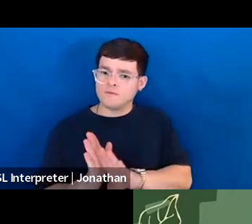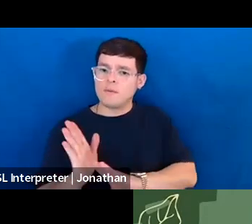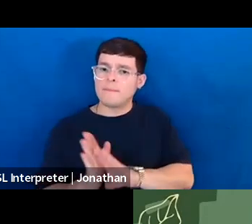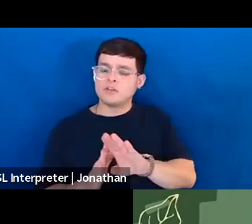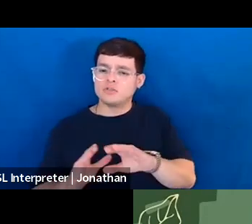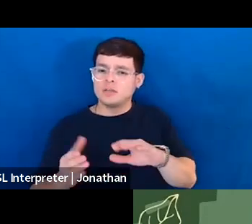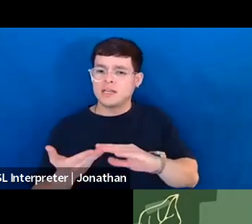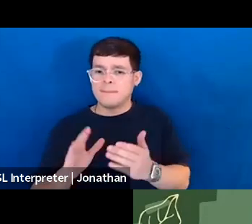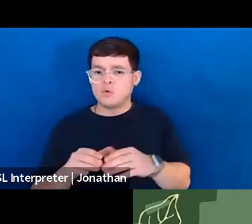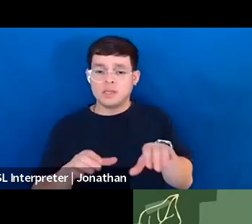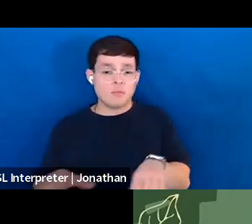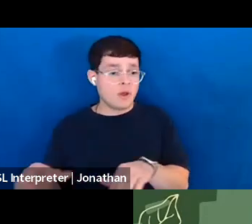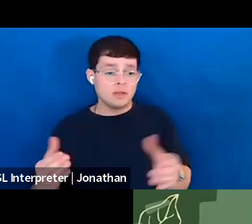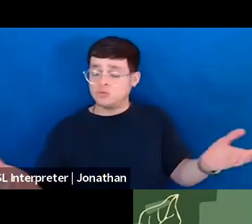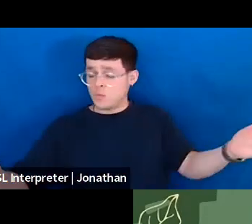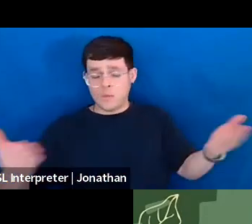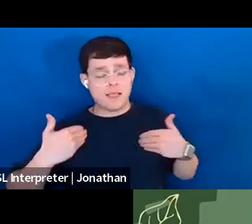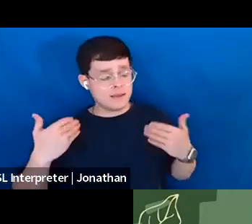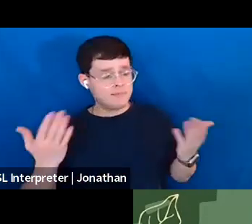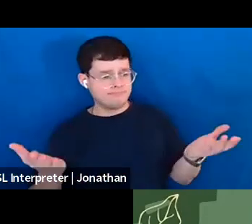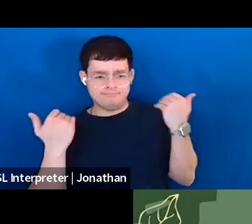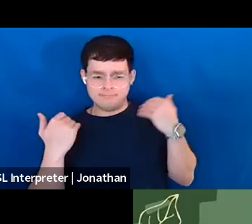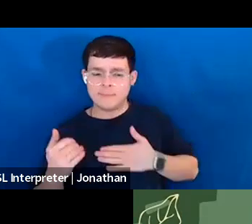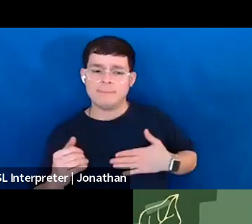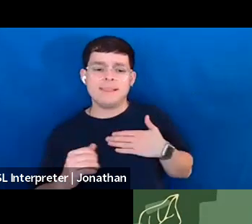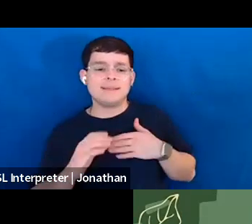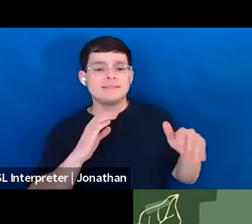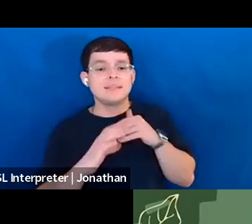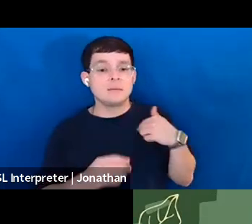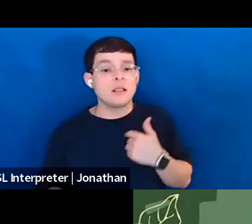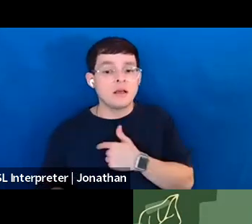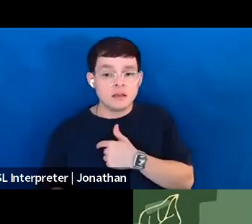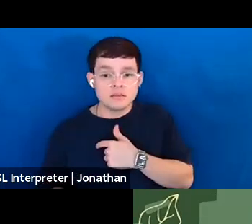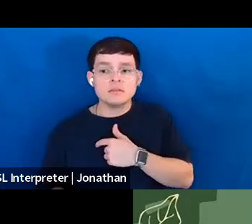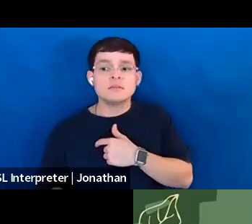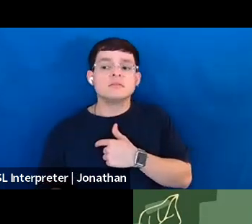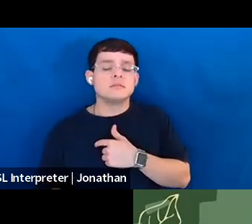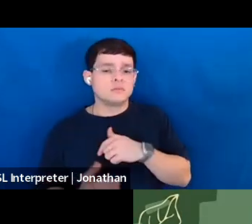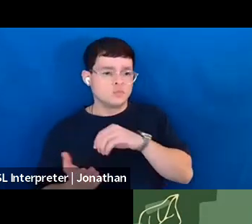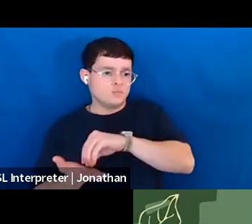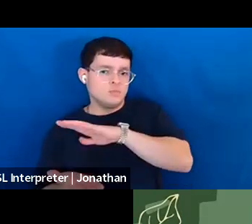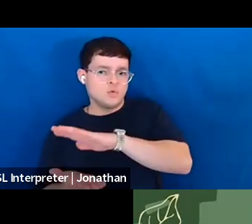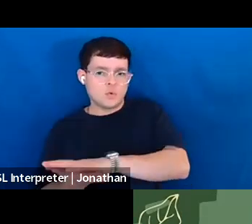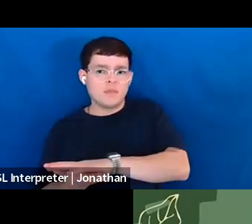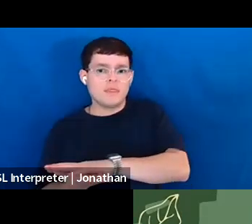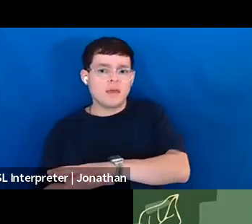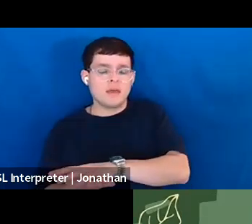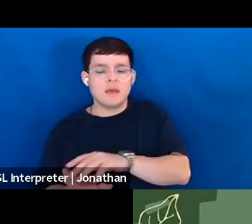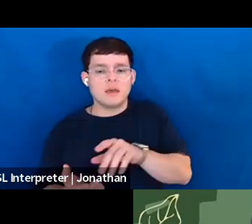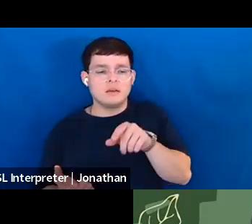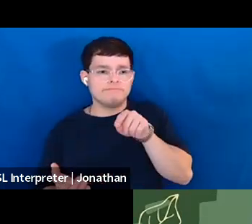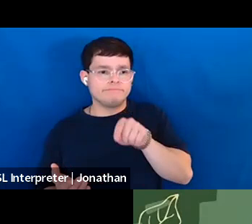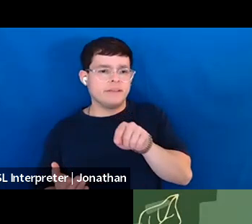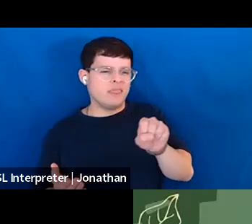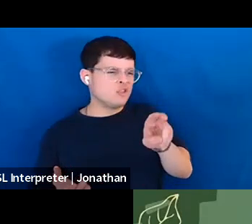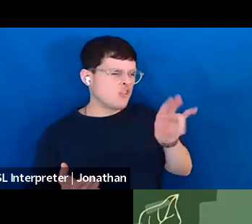as well. We welcome that. Please email us. Please make a note of that in the post-webinar